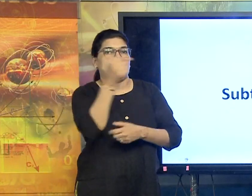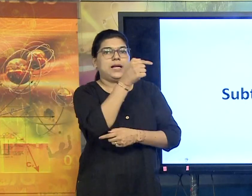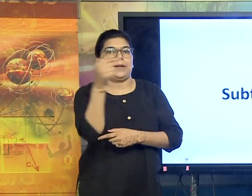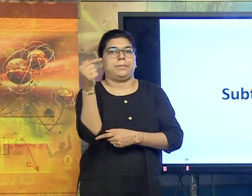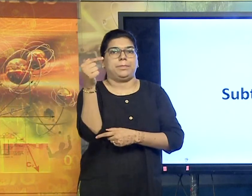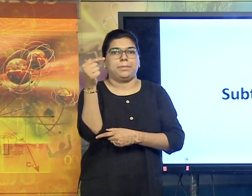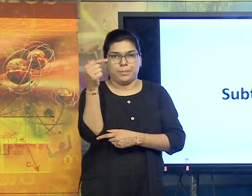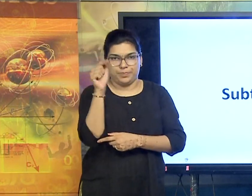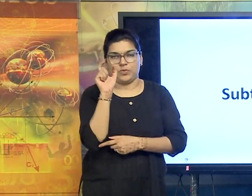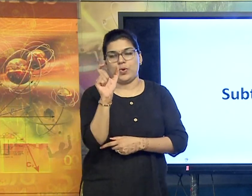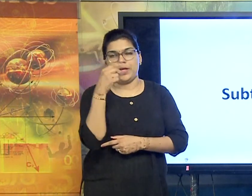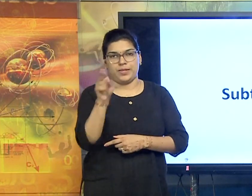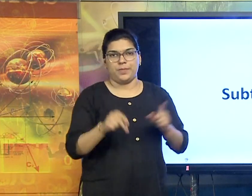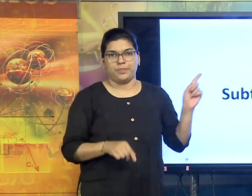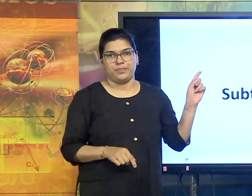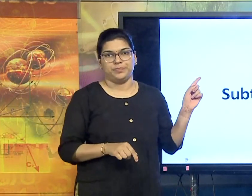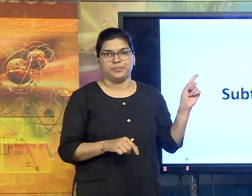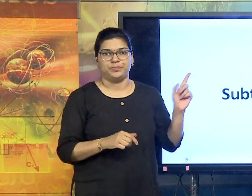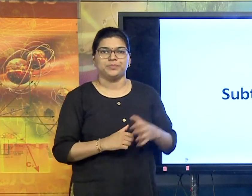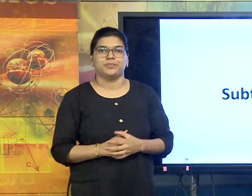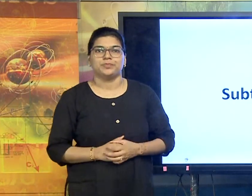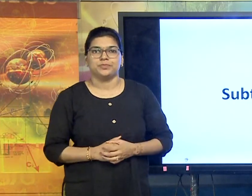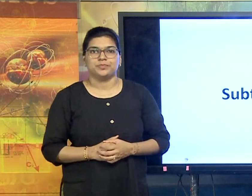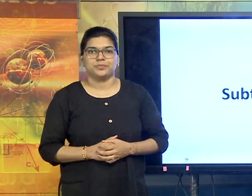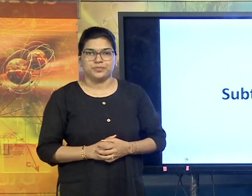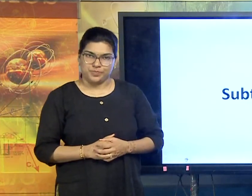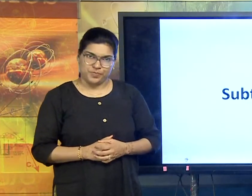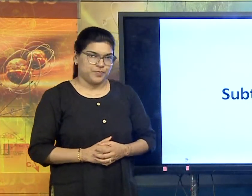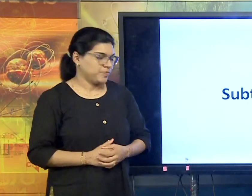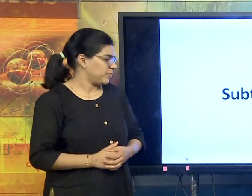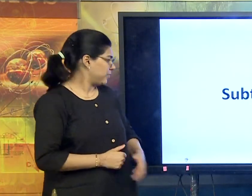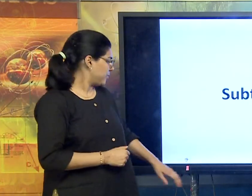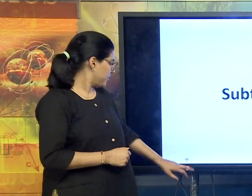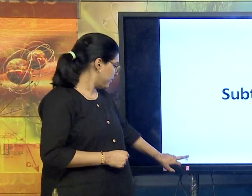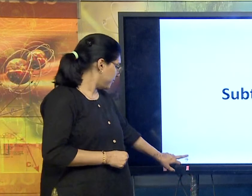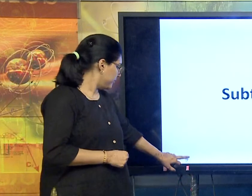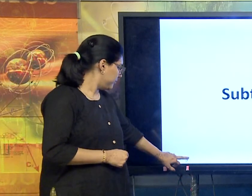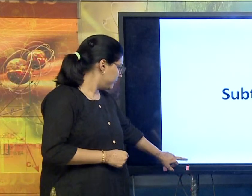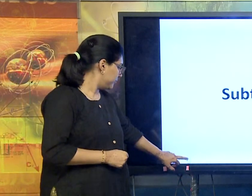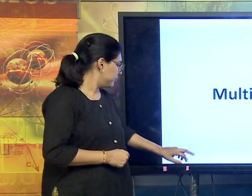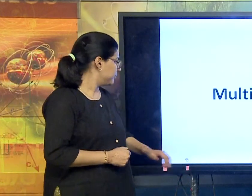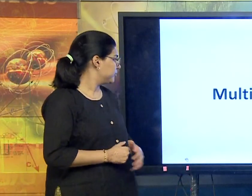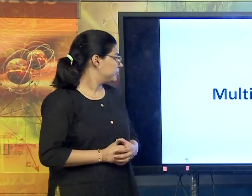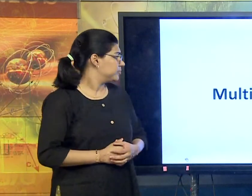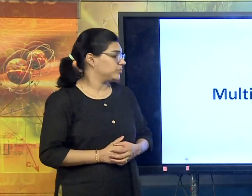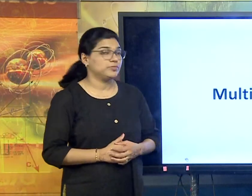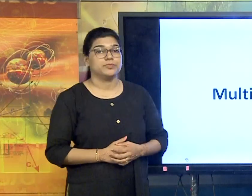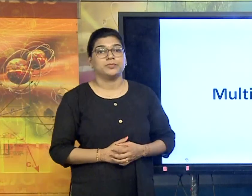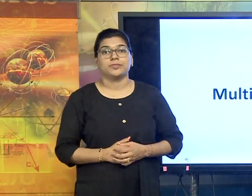Sometimes we delete some amount of number, so that is subtracted. So that is subtraction.